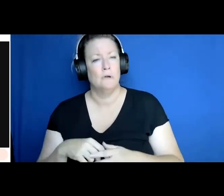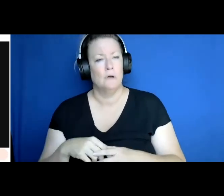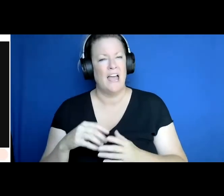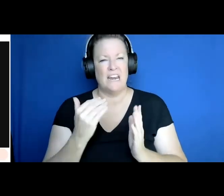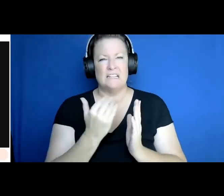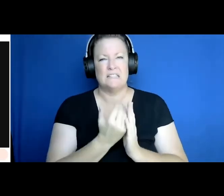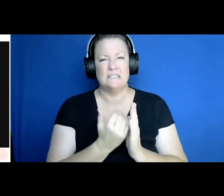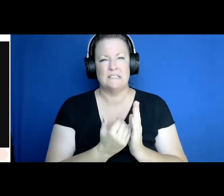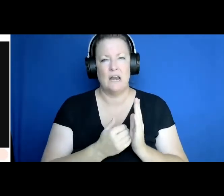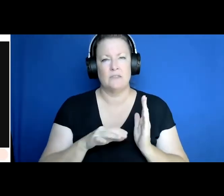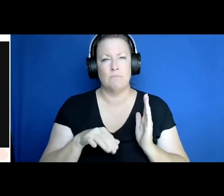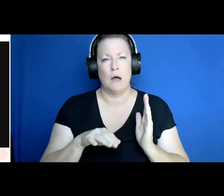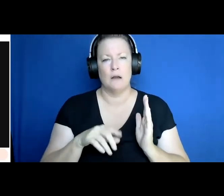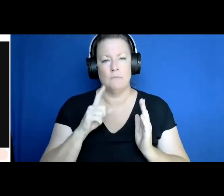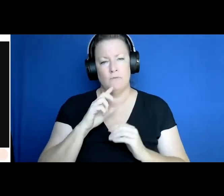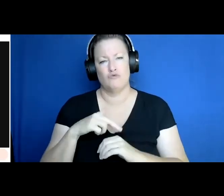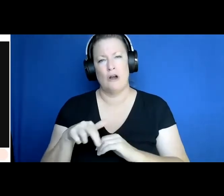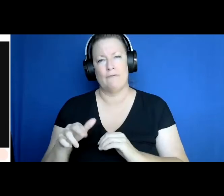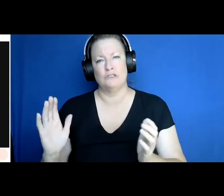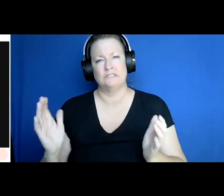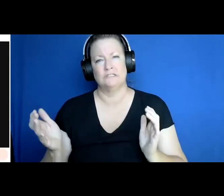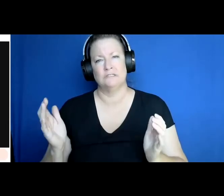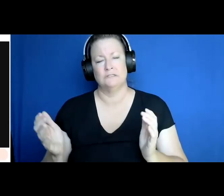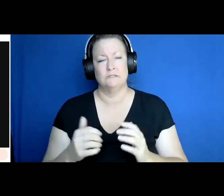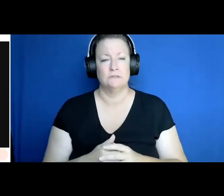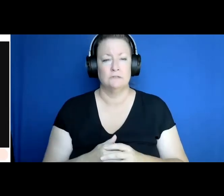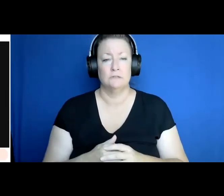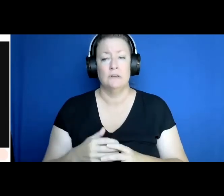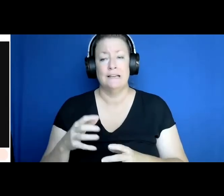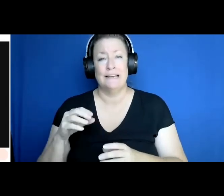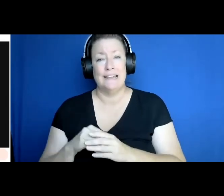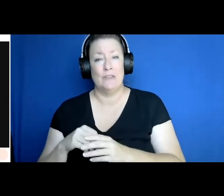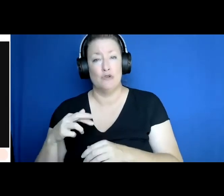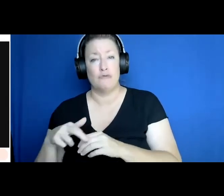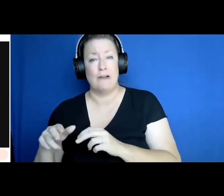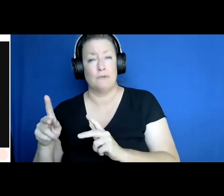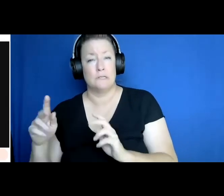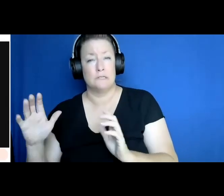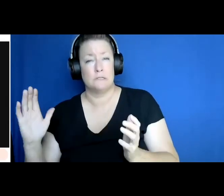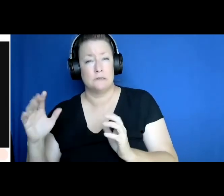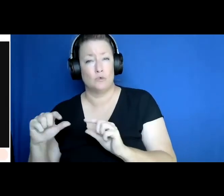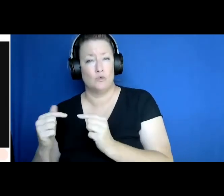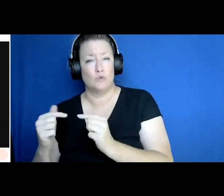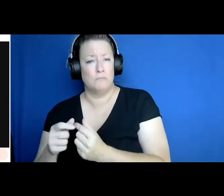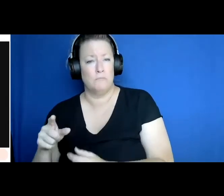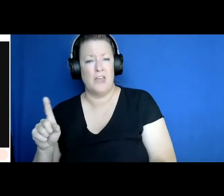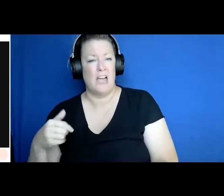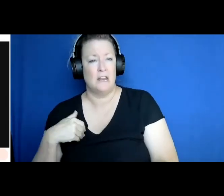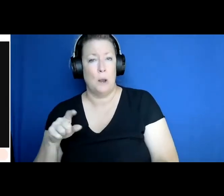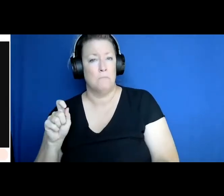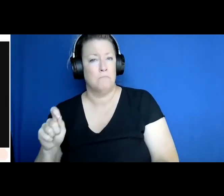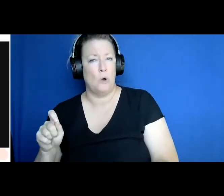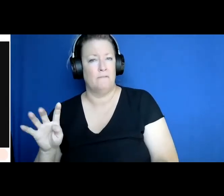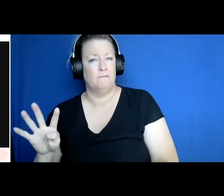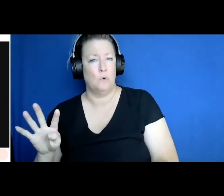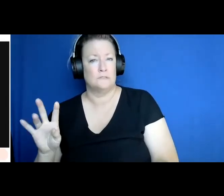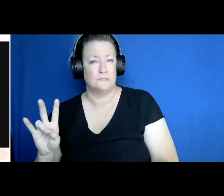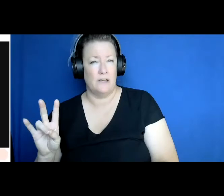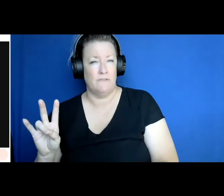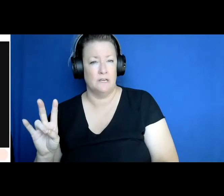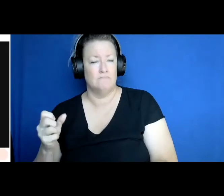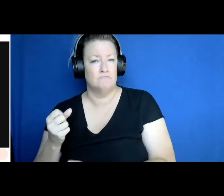reference. So among our reference population, they only had 0.47 sudden unexpected infant